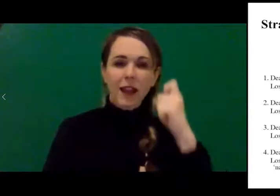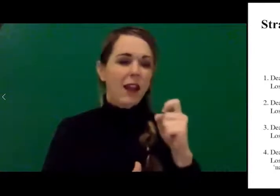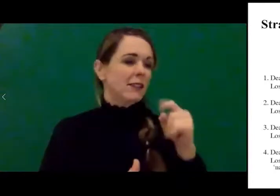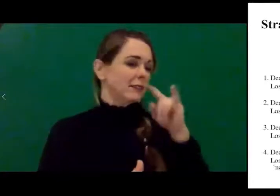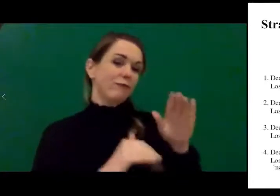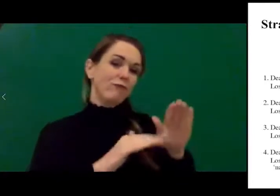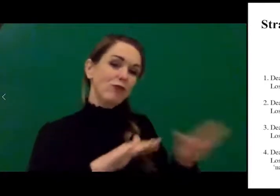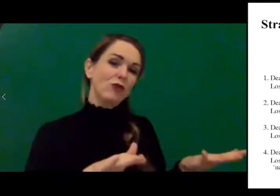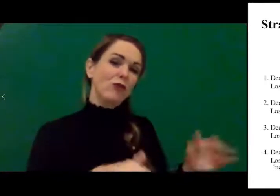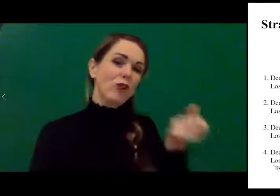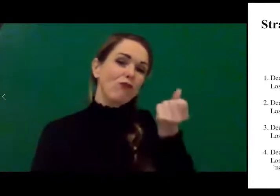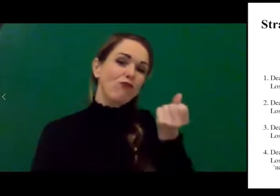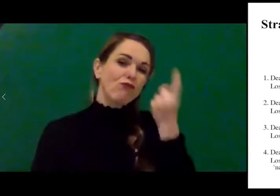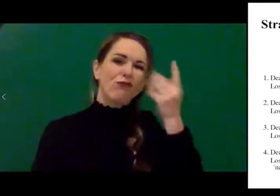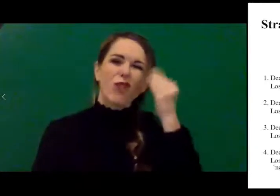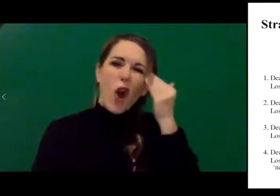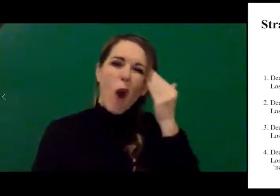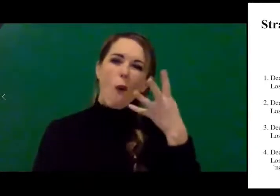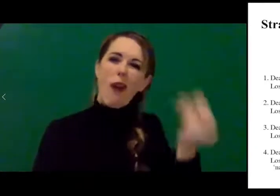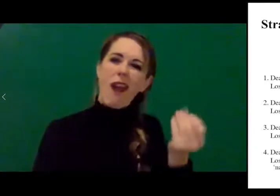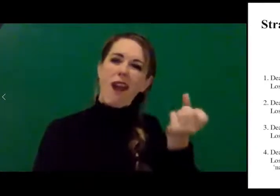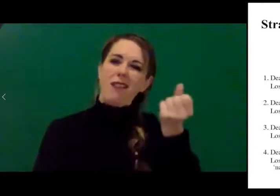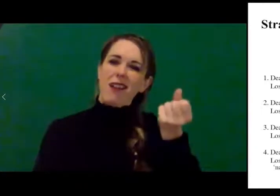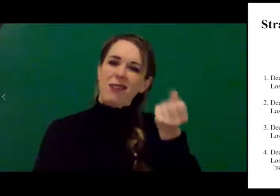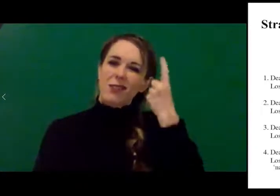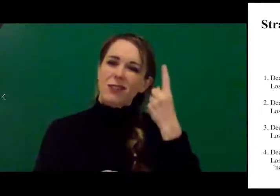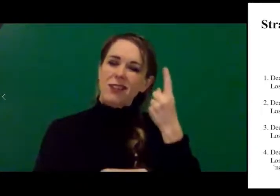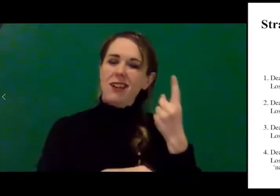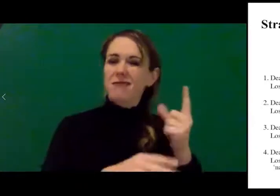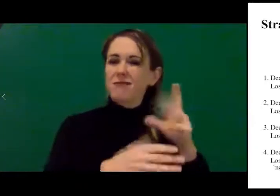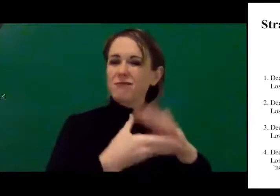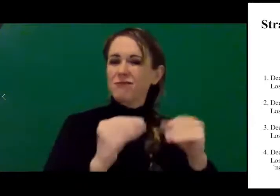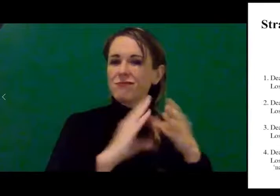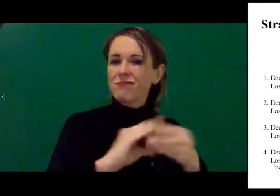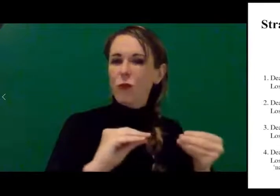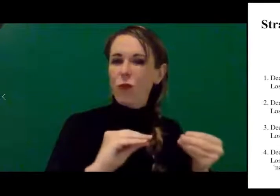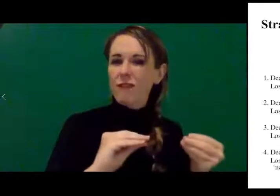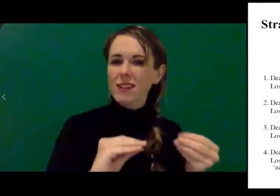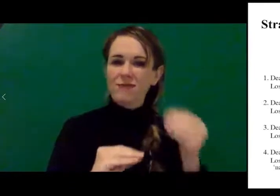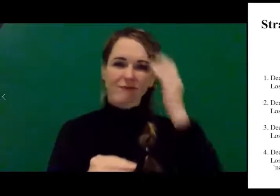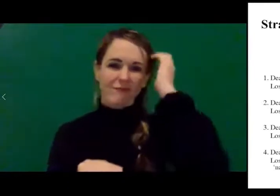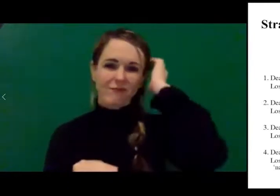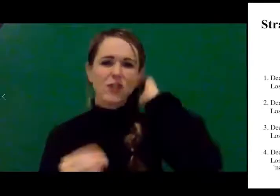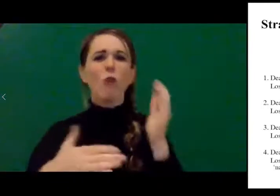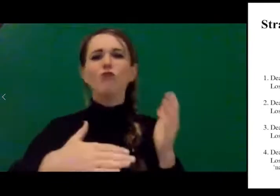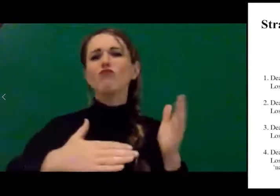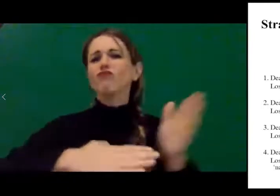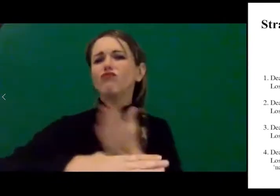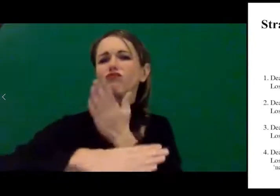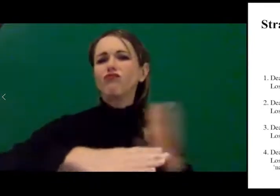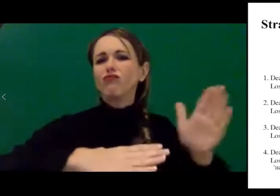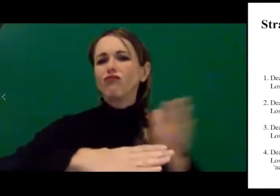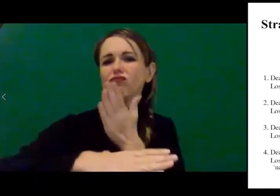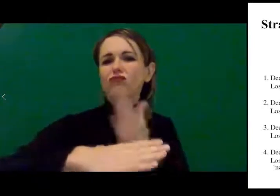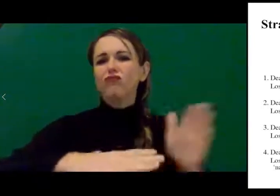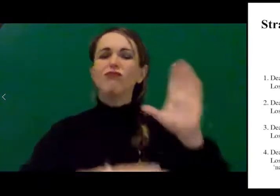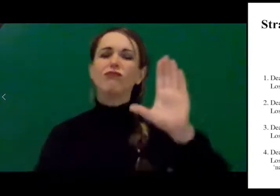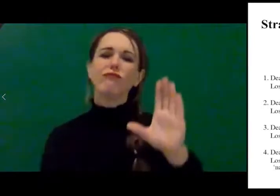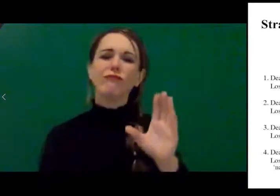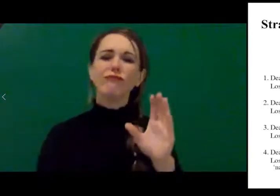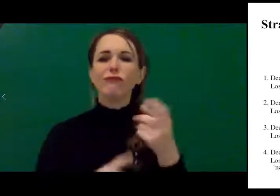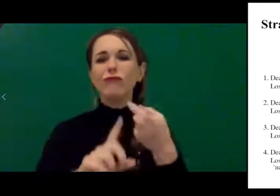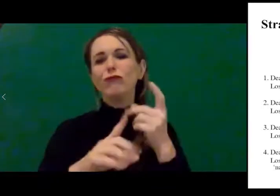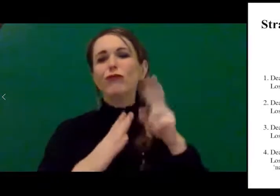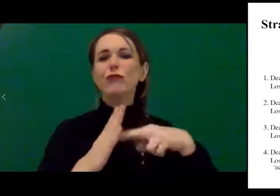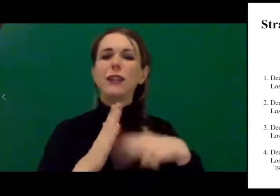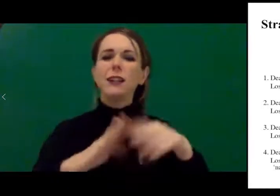when the child is really following along with the text, you don't need to do it over and over and over again the same way. You want to make it